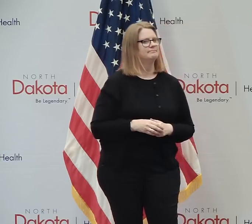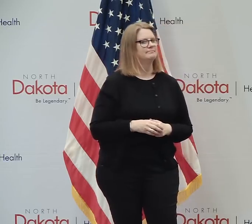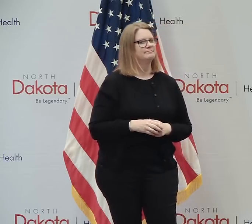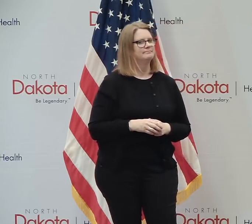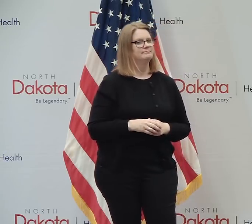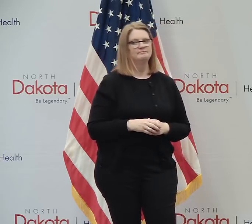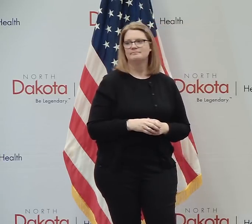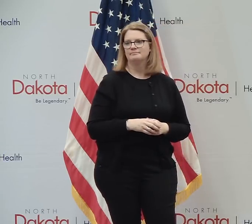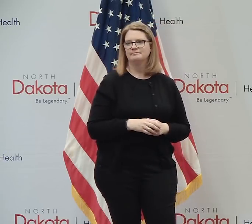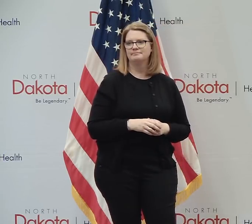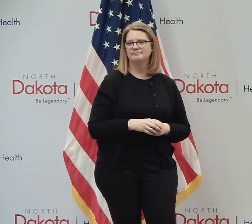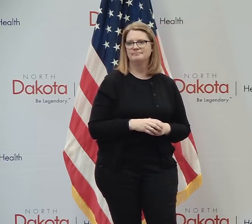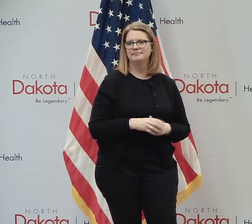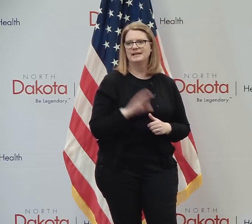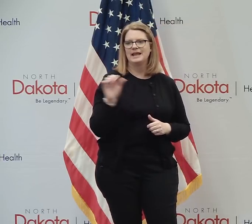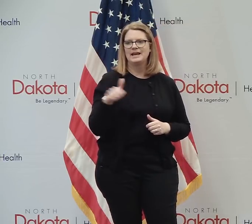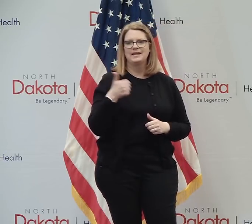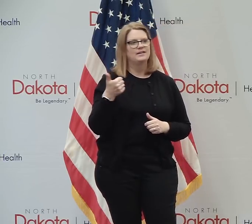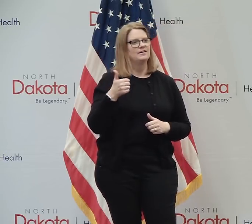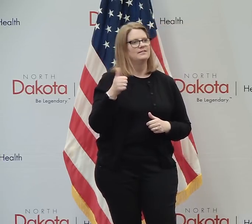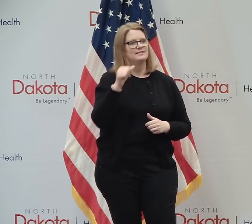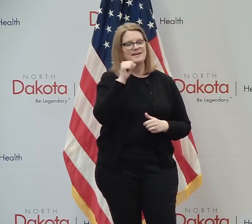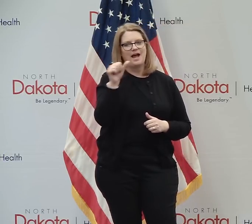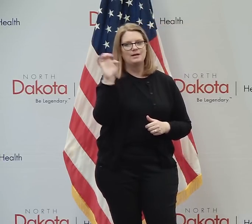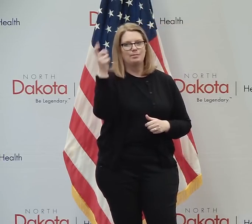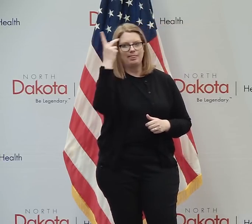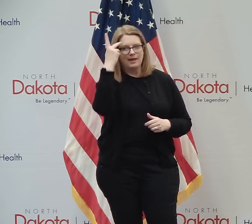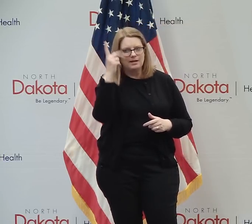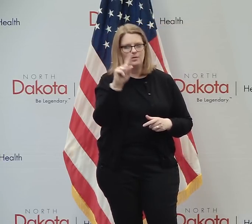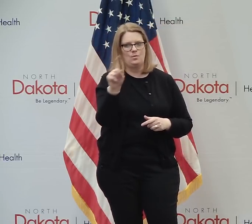Okay, other non-political questions?